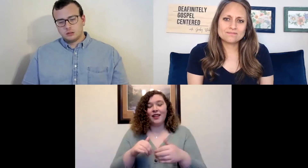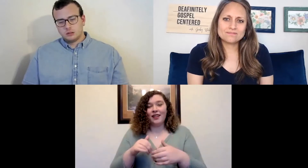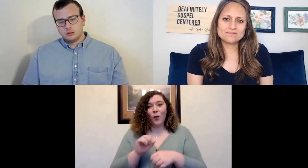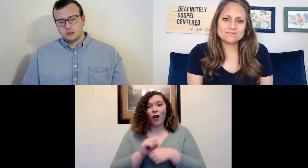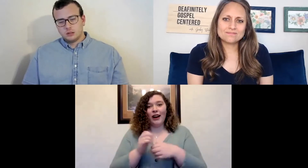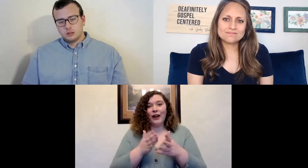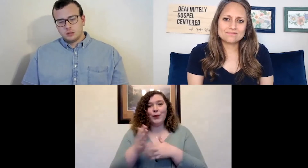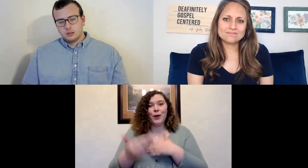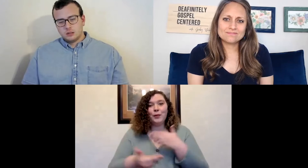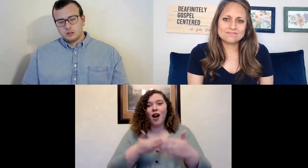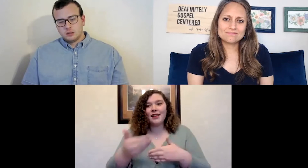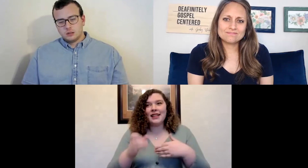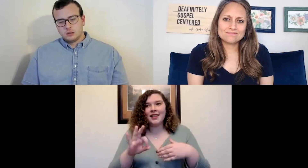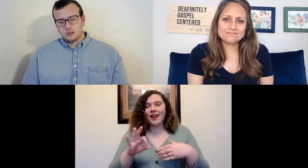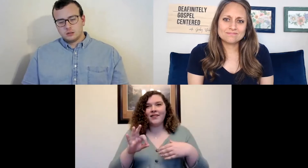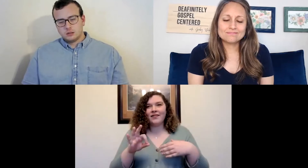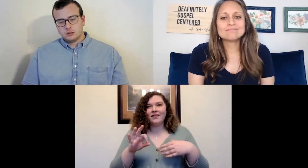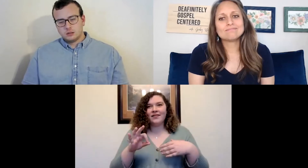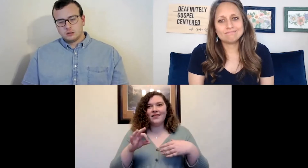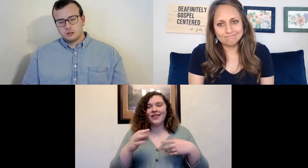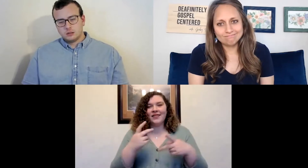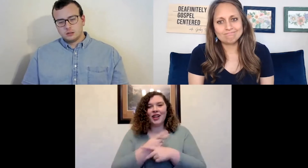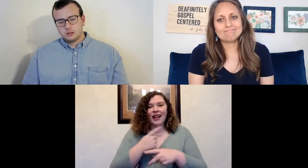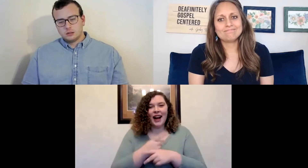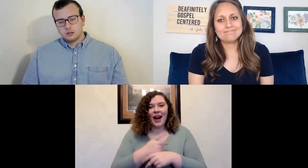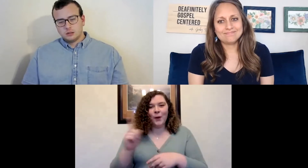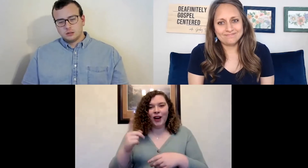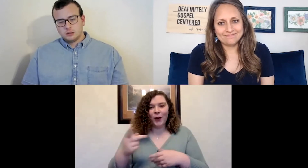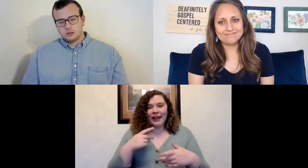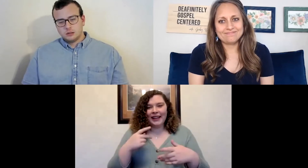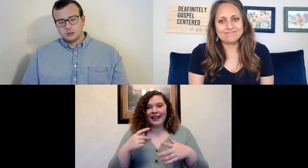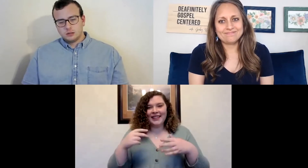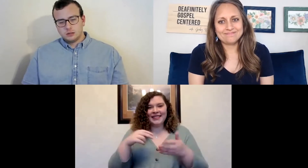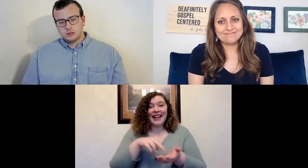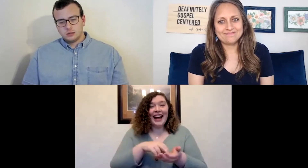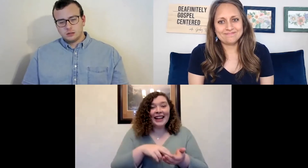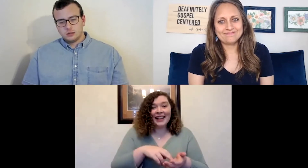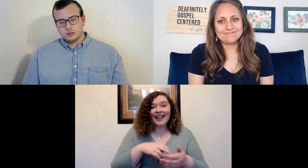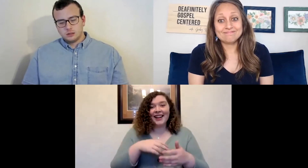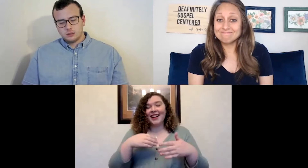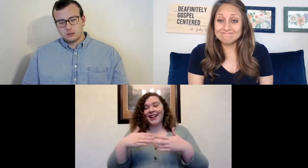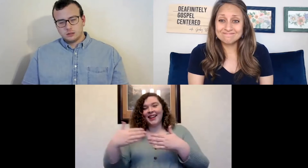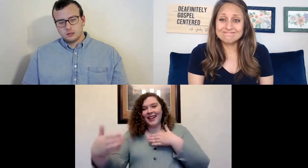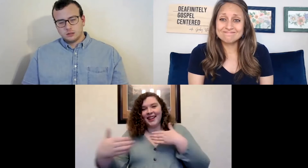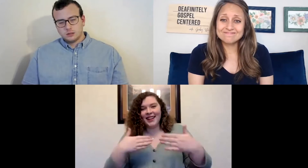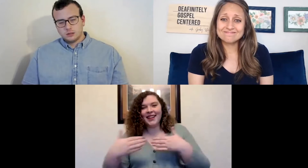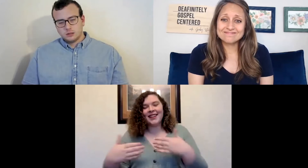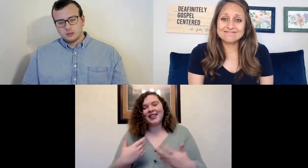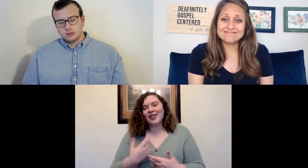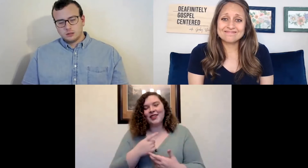And honestly, even today, we are still working through that process of trying to figure out where